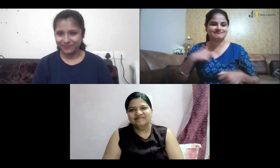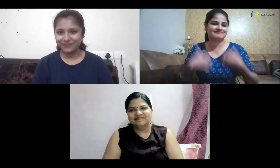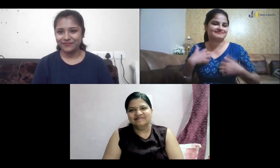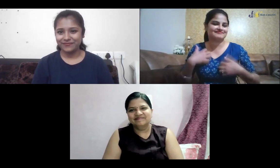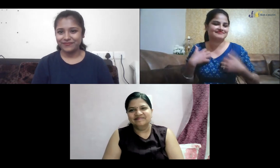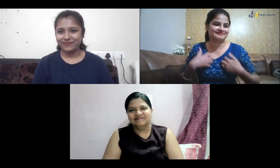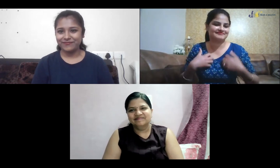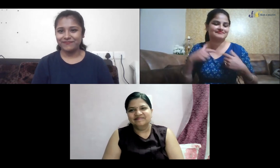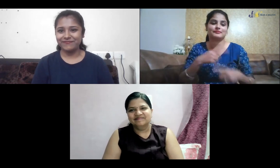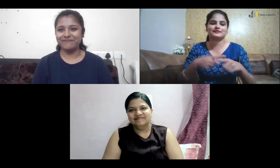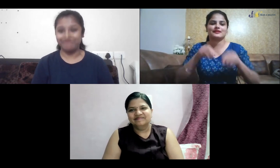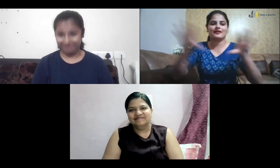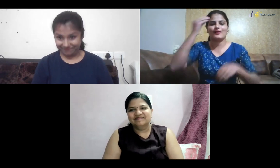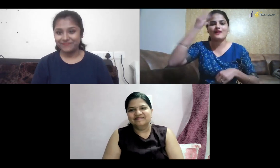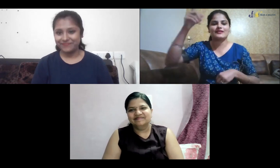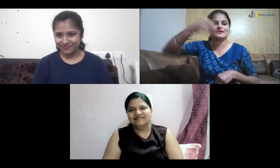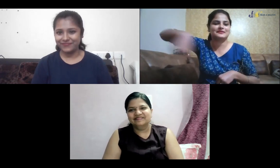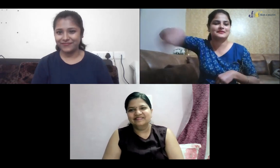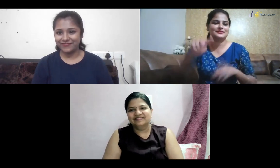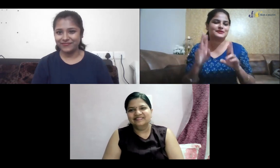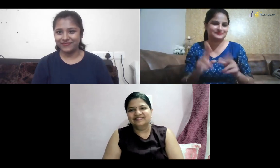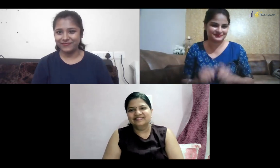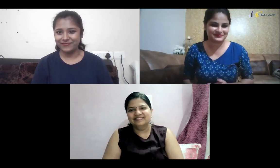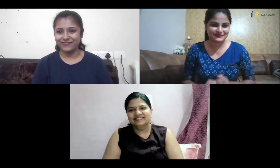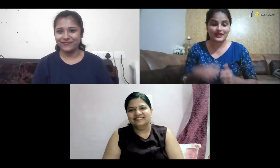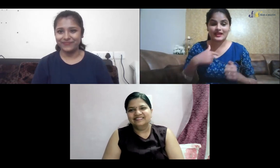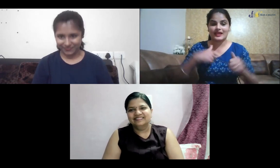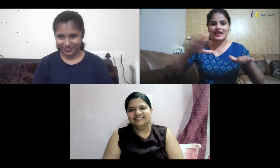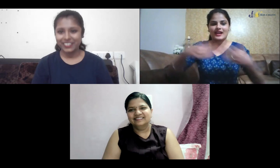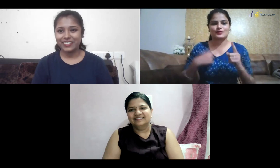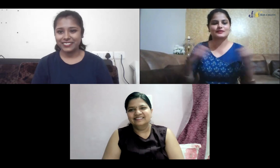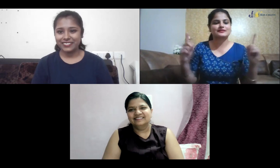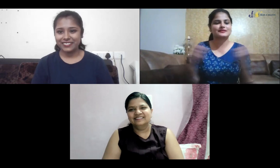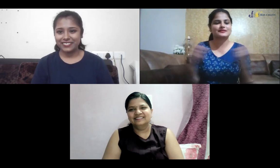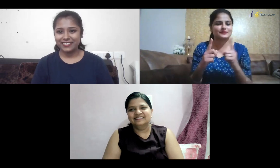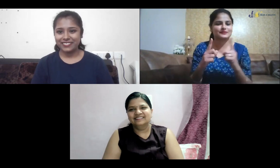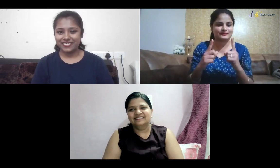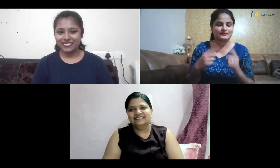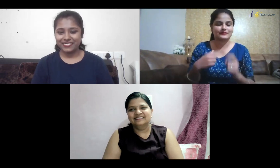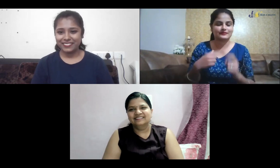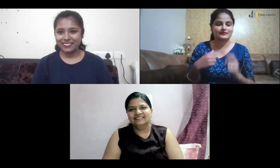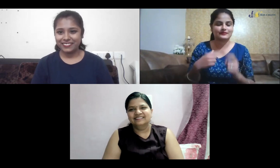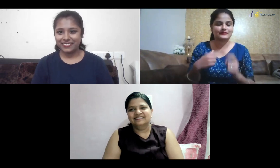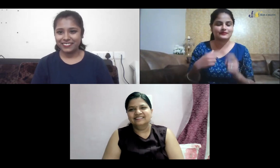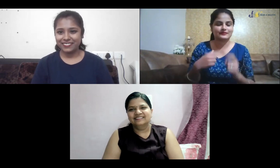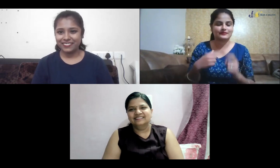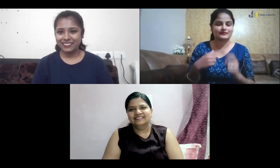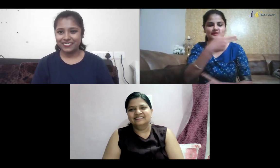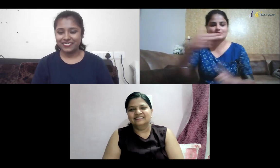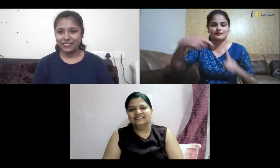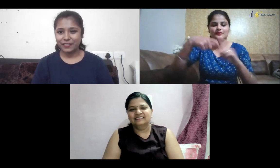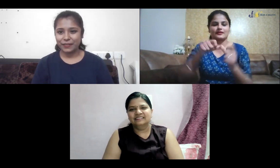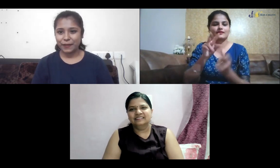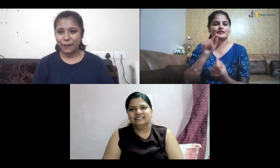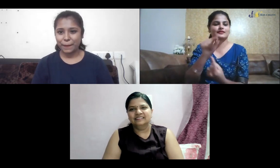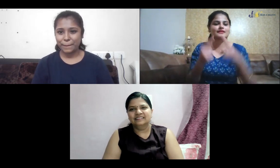Thank you for inviting me here, and I'm so excited for today's session. I hope people will get awareness with today's